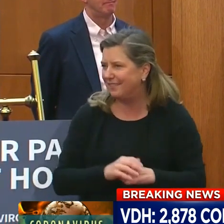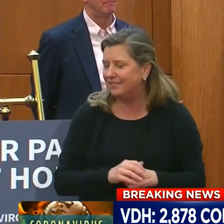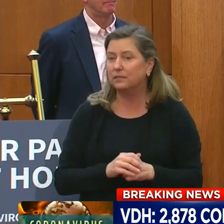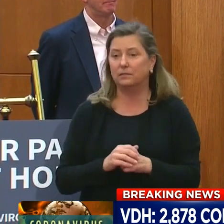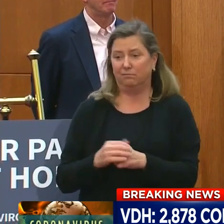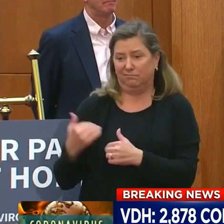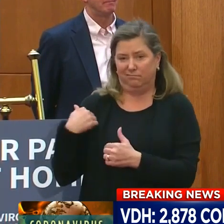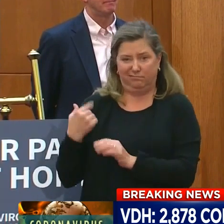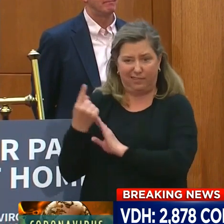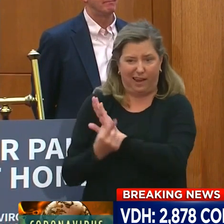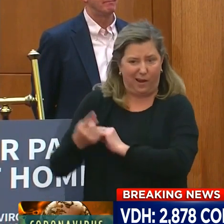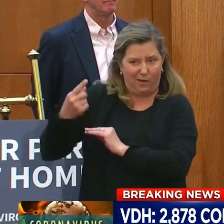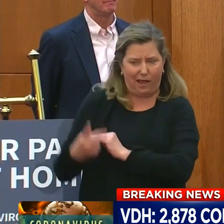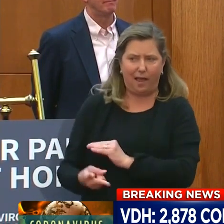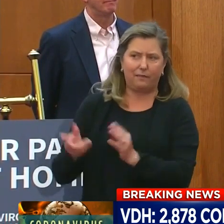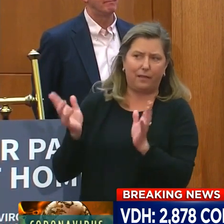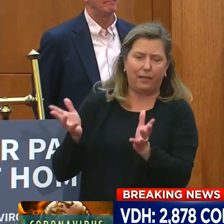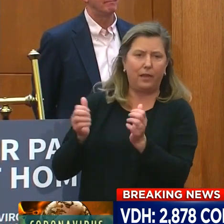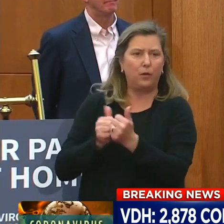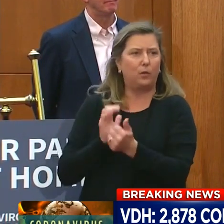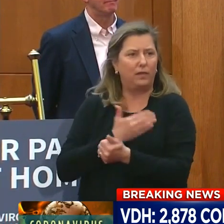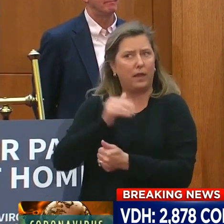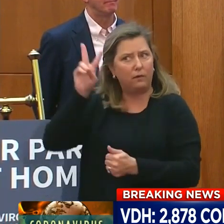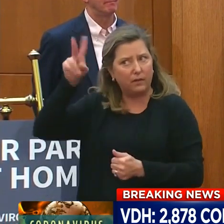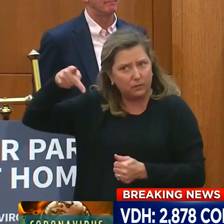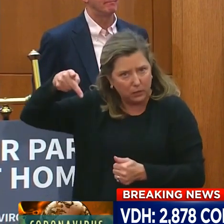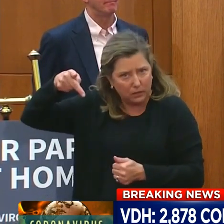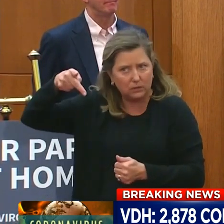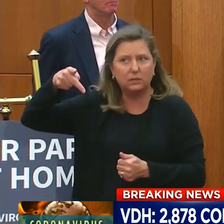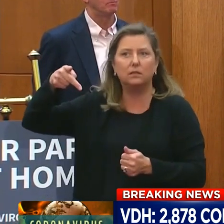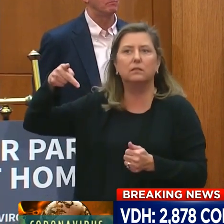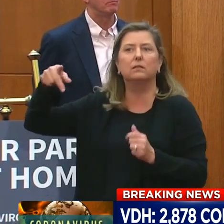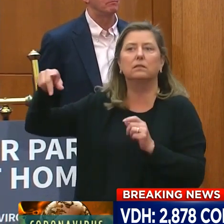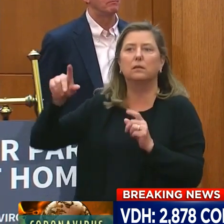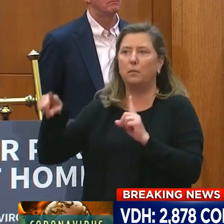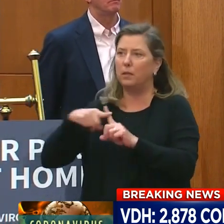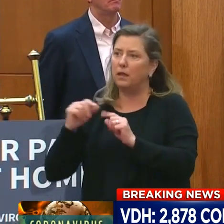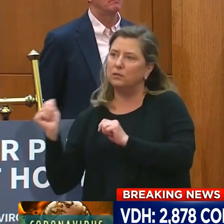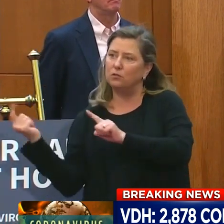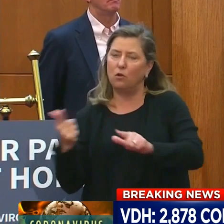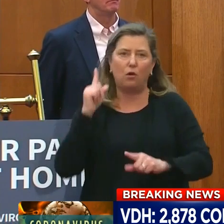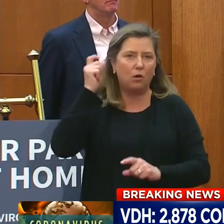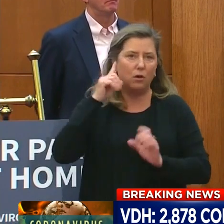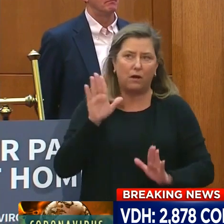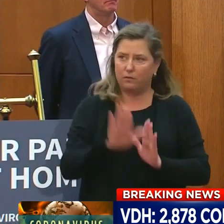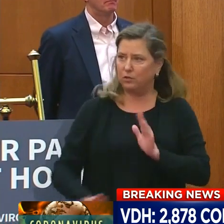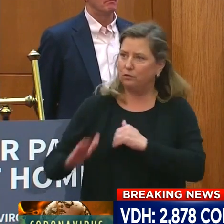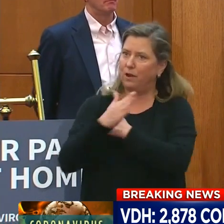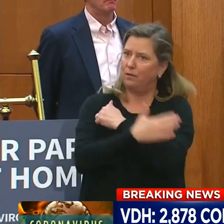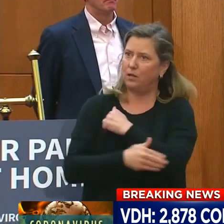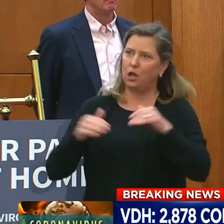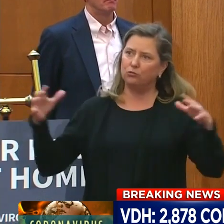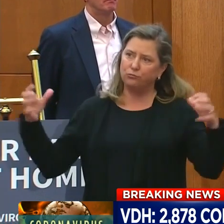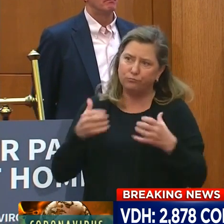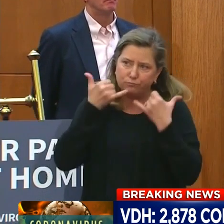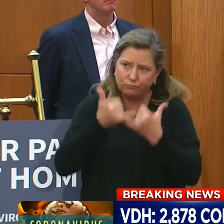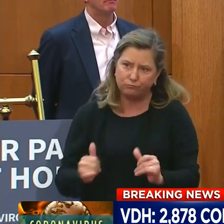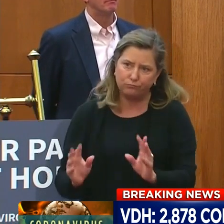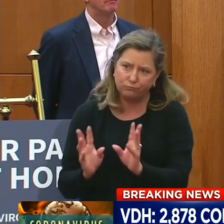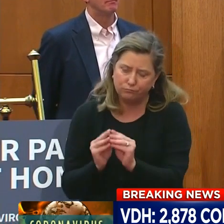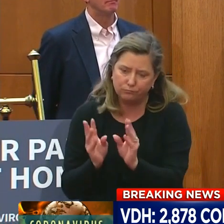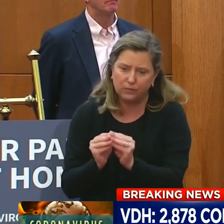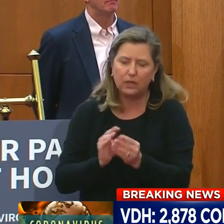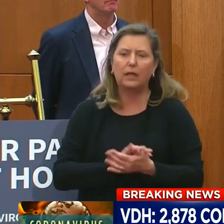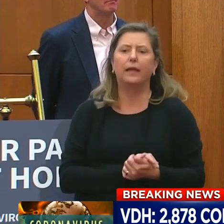hour and a half with our vice president and all of the governors across this country. And